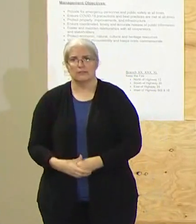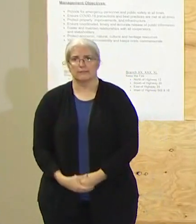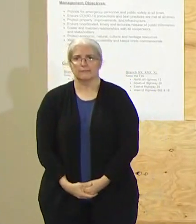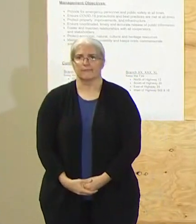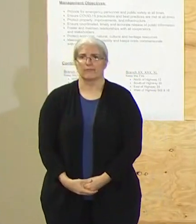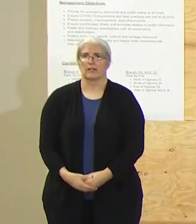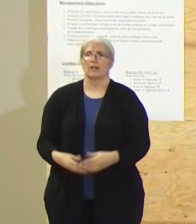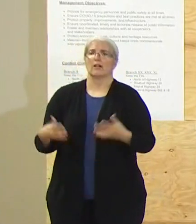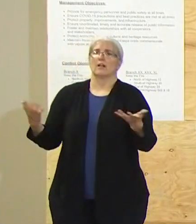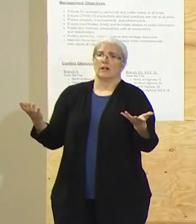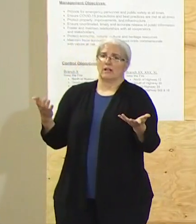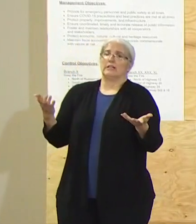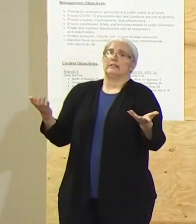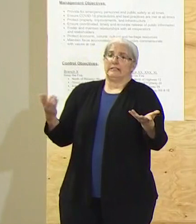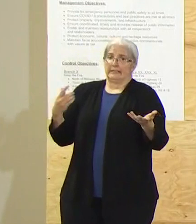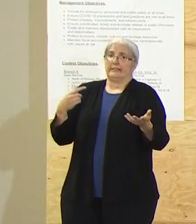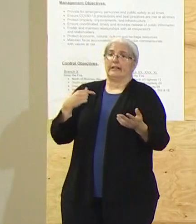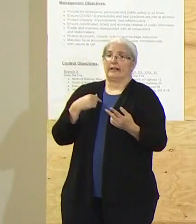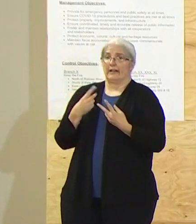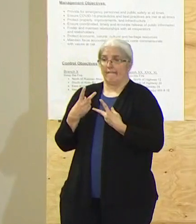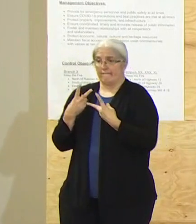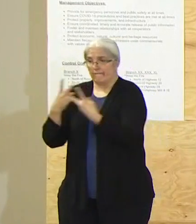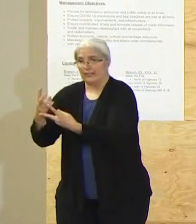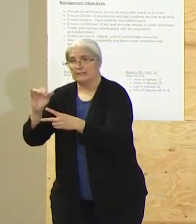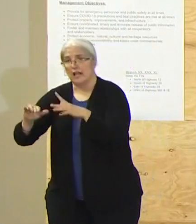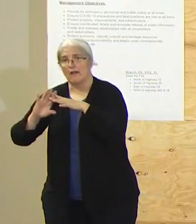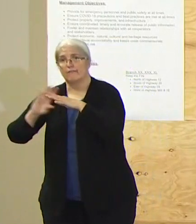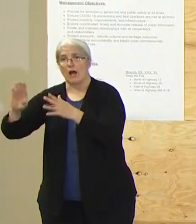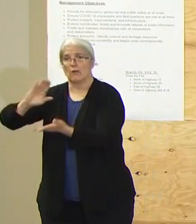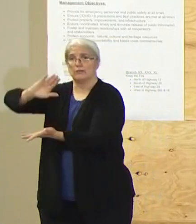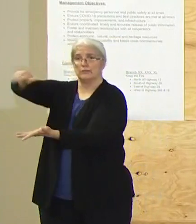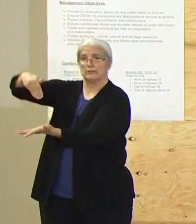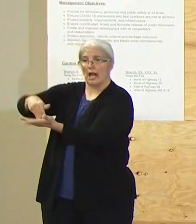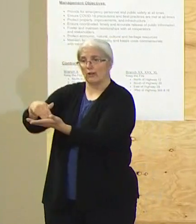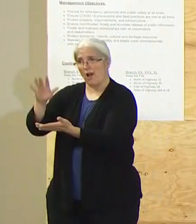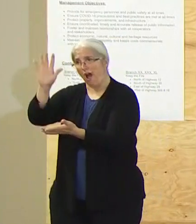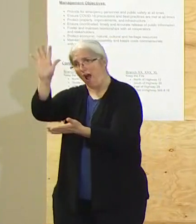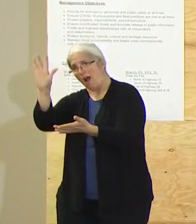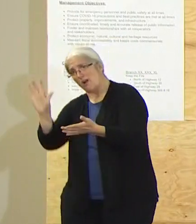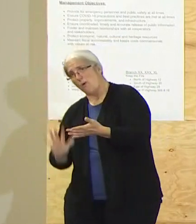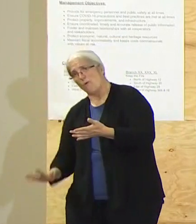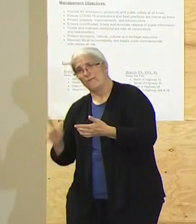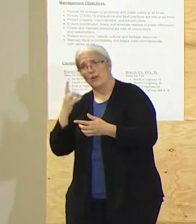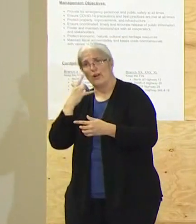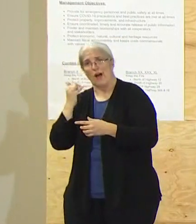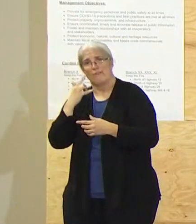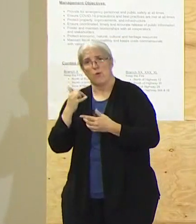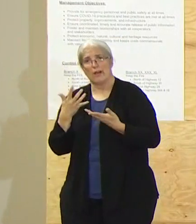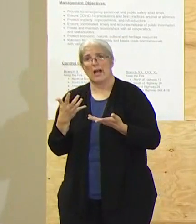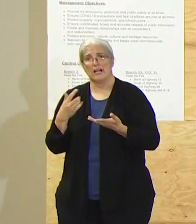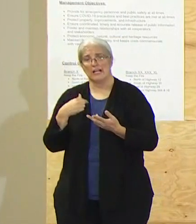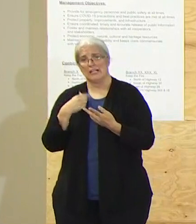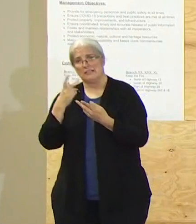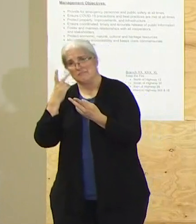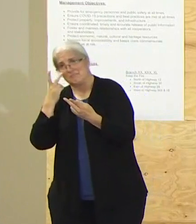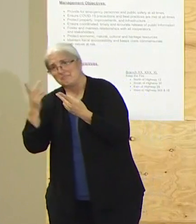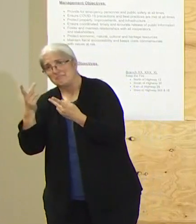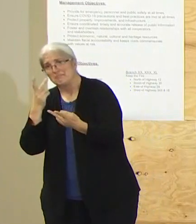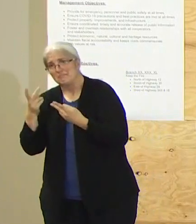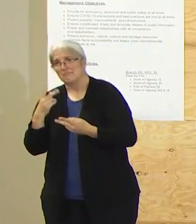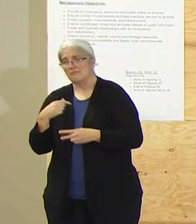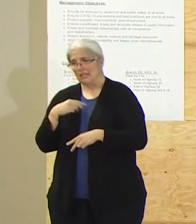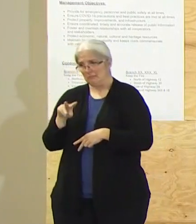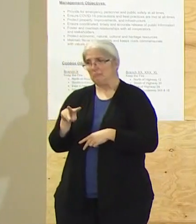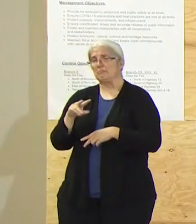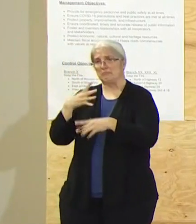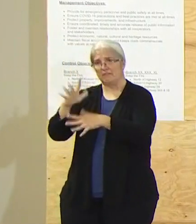visited evacuation centers up and down the state yesterday and the protocols and procedures that have been well established since the beginning of this pandemic, beginning